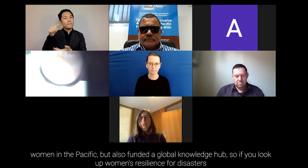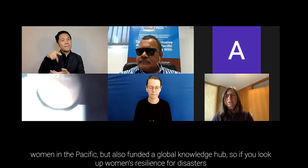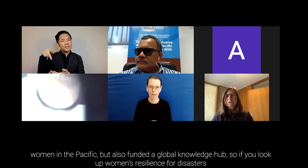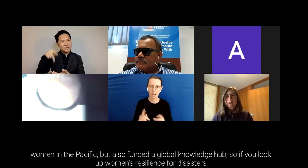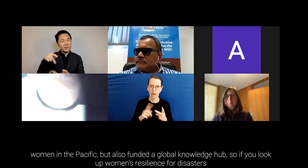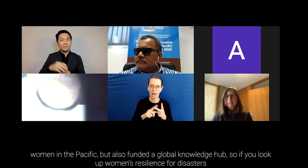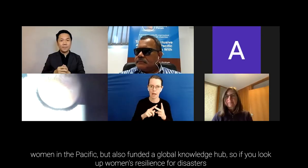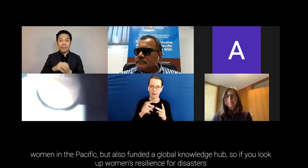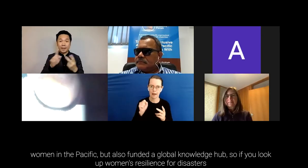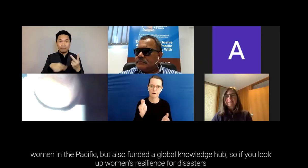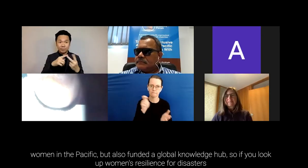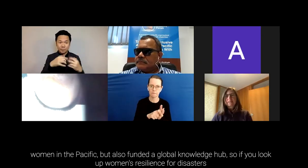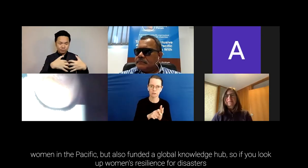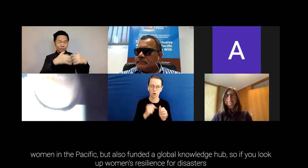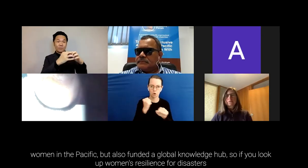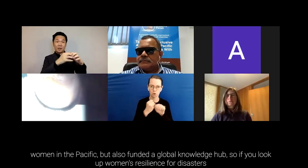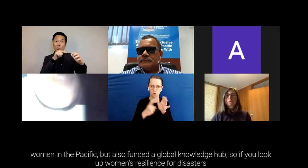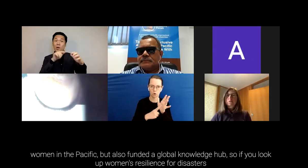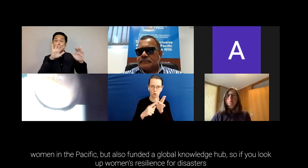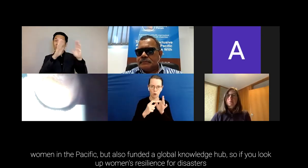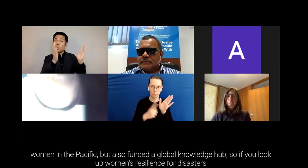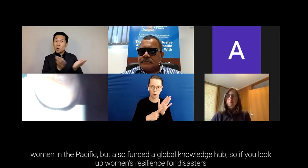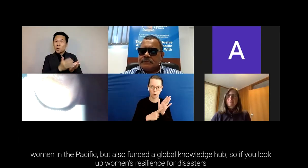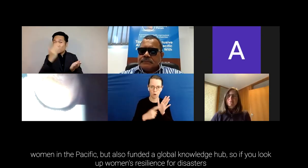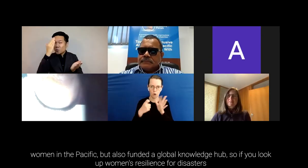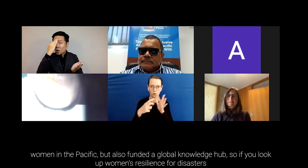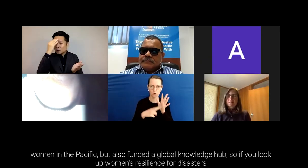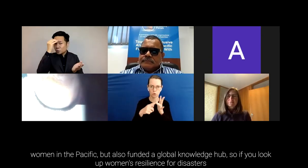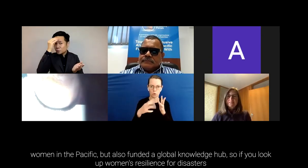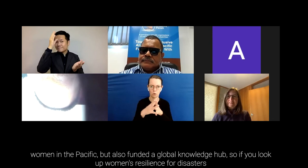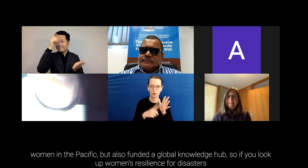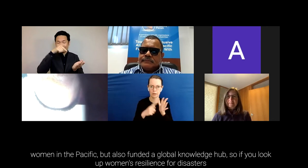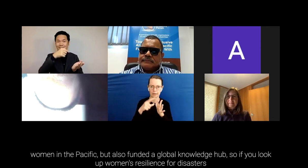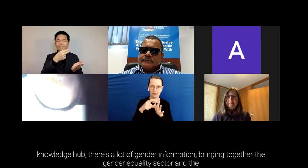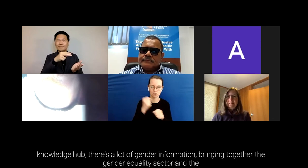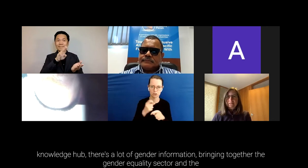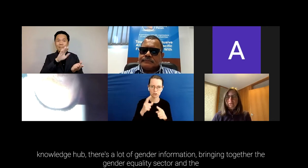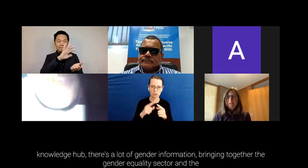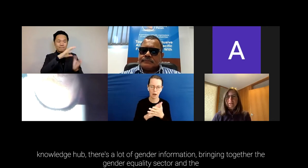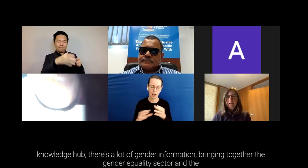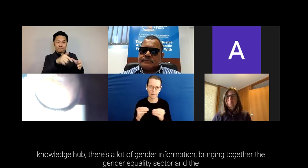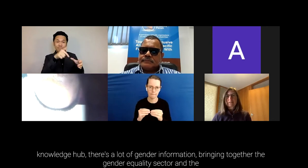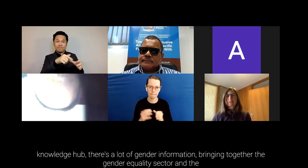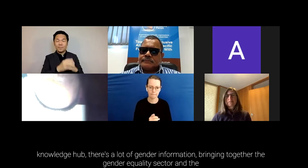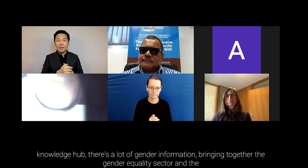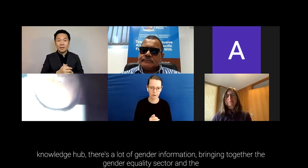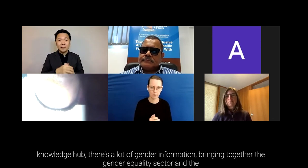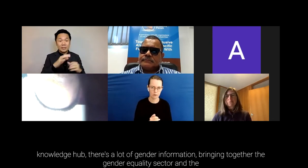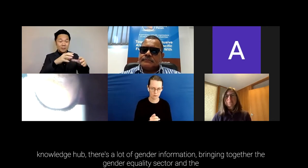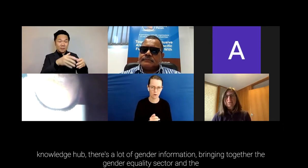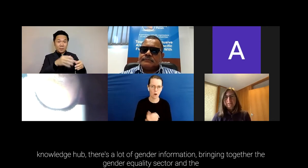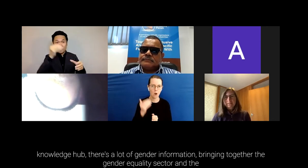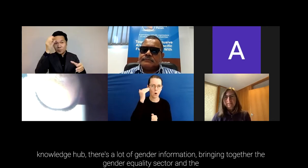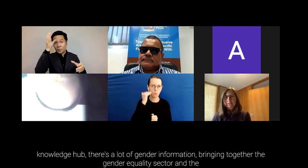global knowledge hub. So if you look up Women's Resilience for Disasters knowledge hub, there's a